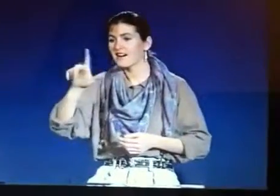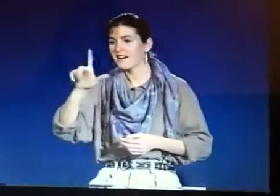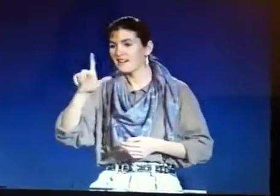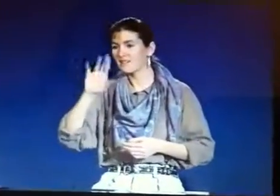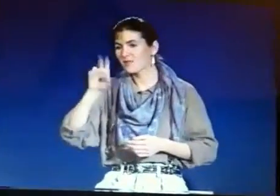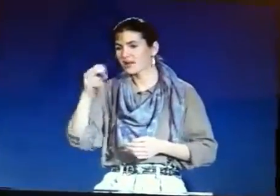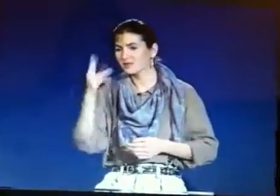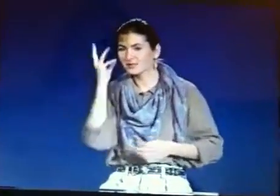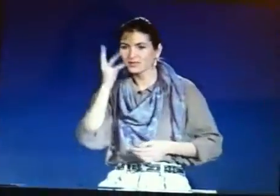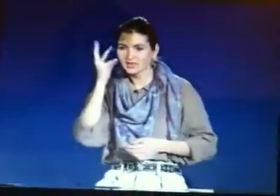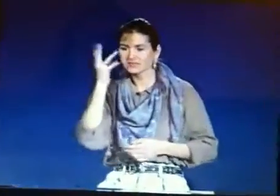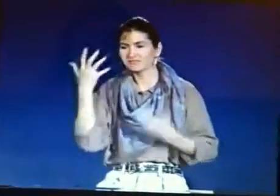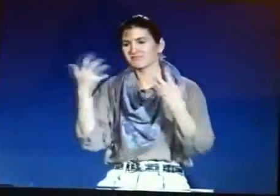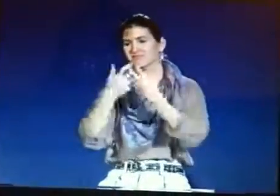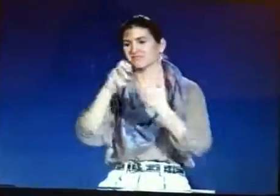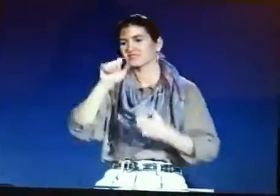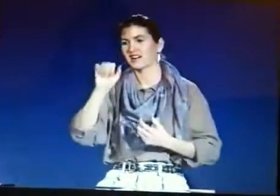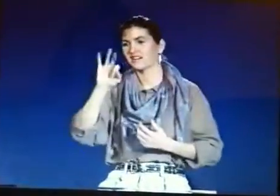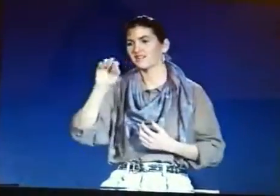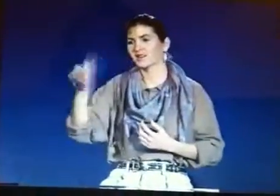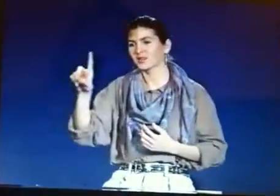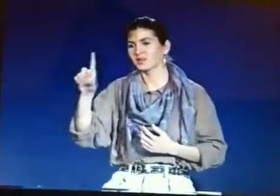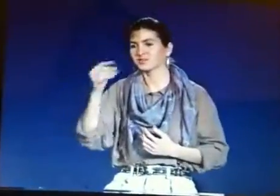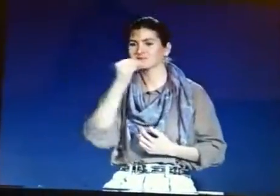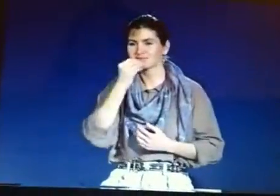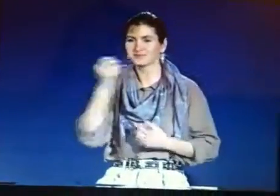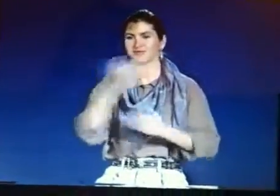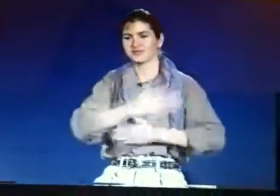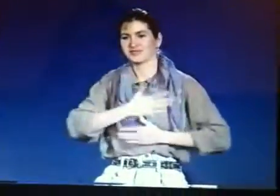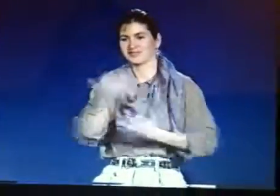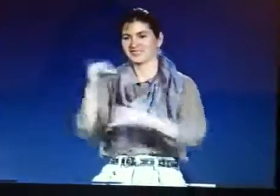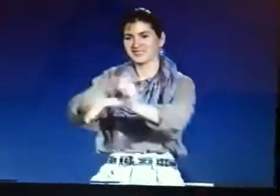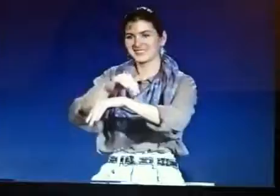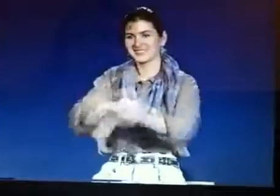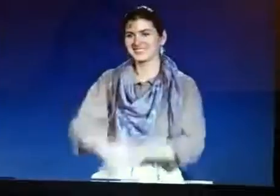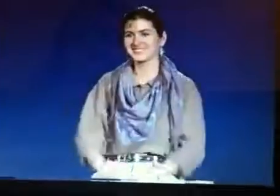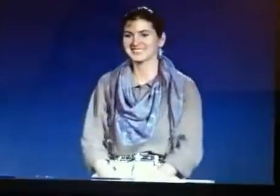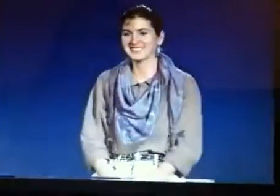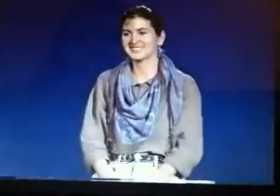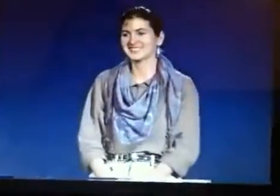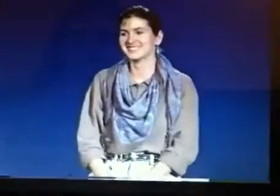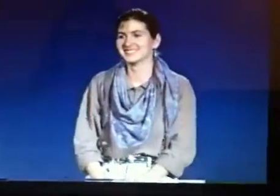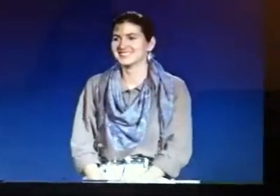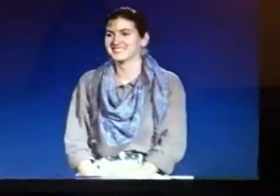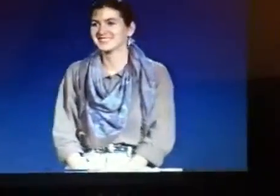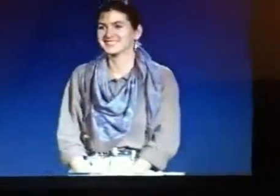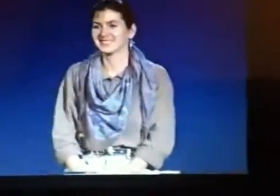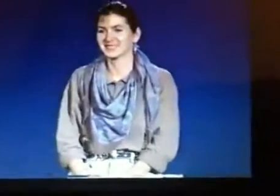You can use the wine mixture for something else if you want. And have a good night.